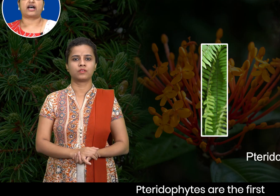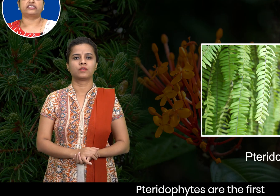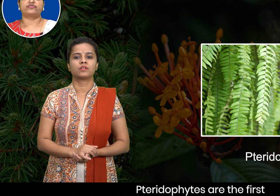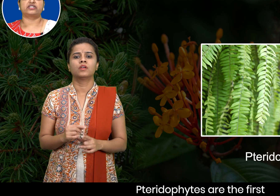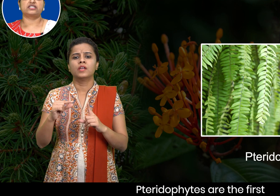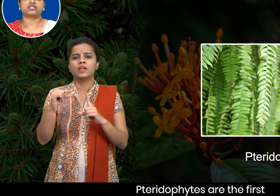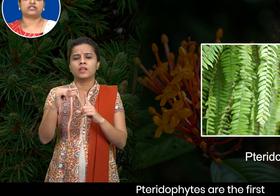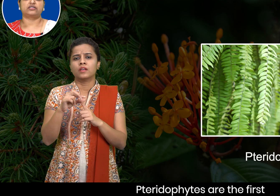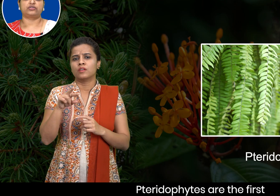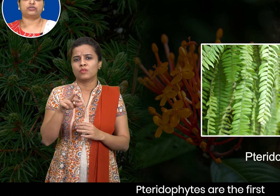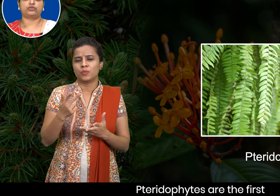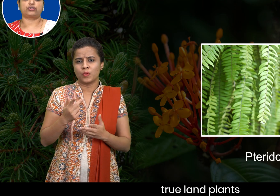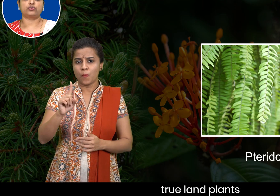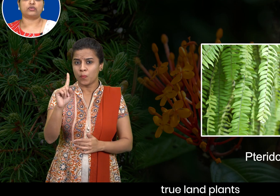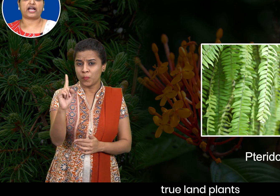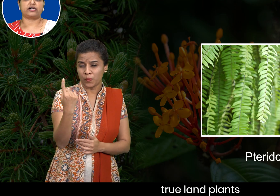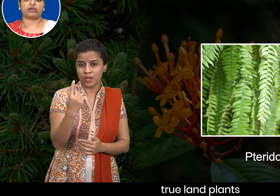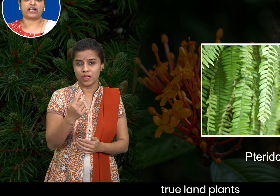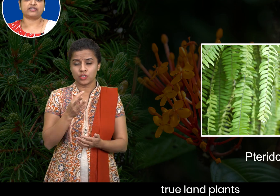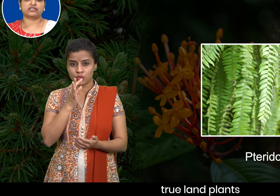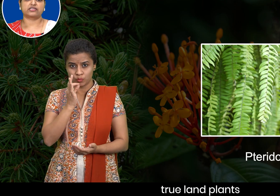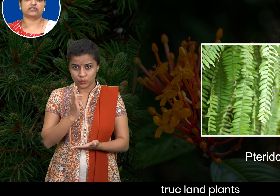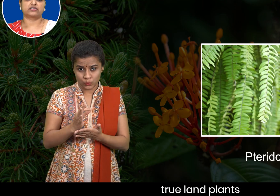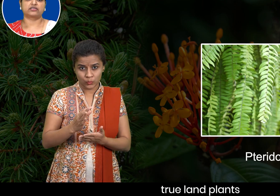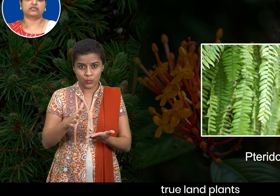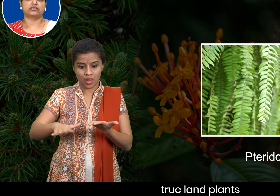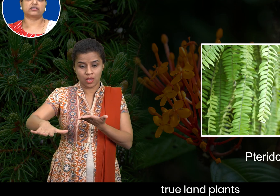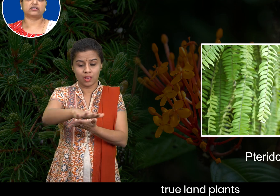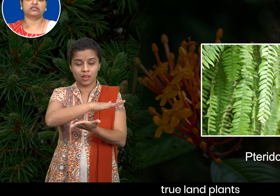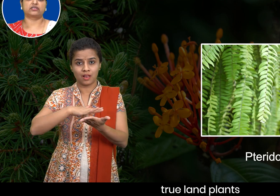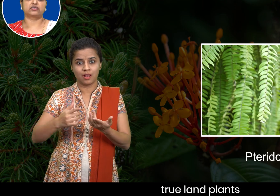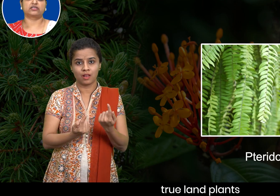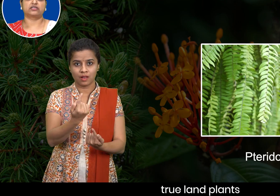Pteridophytes are the first true land plants